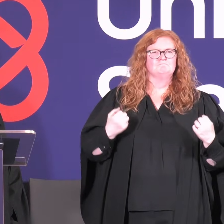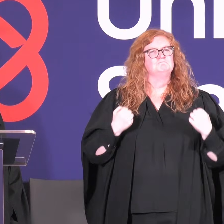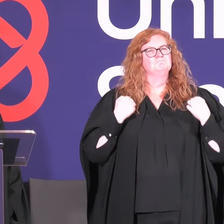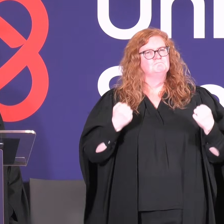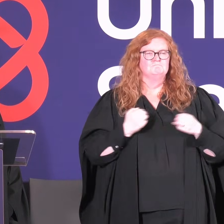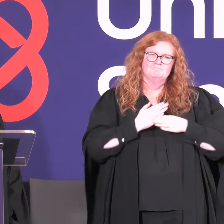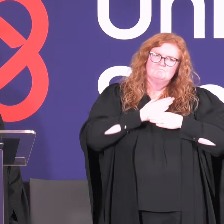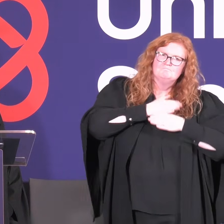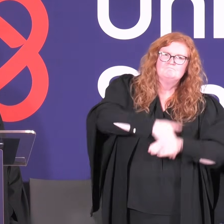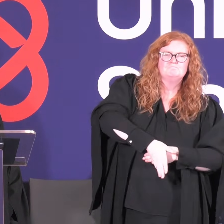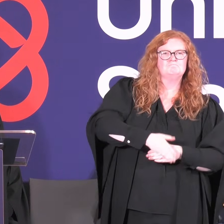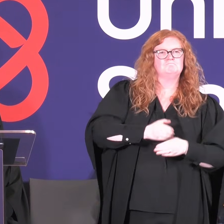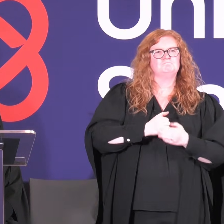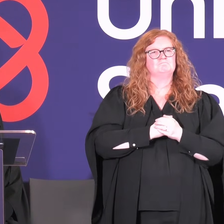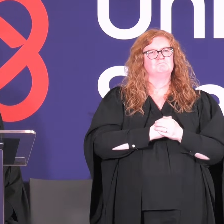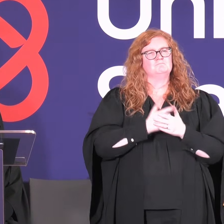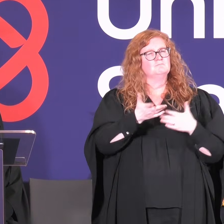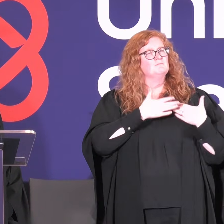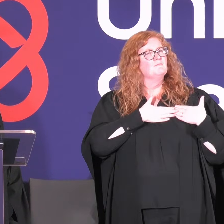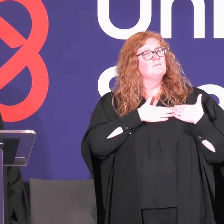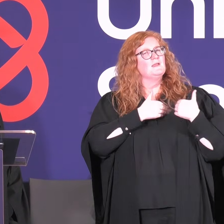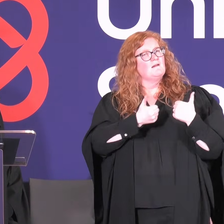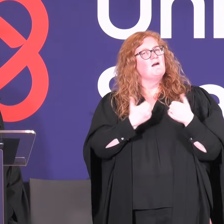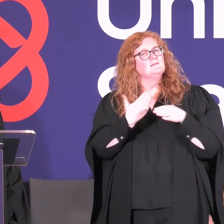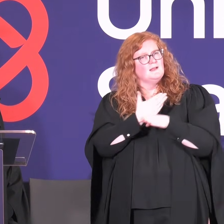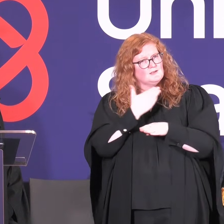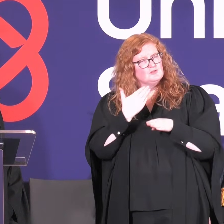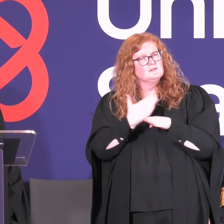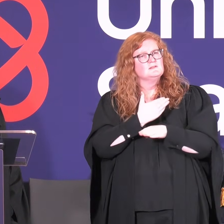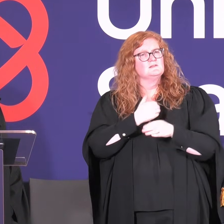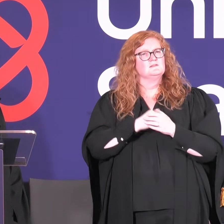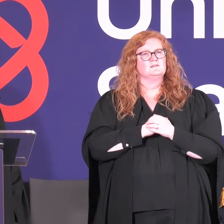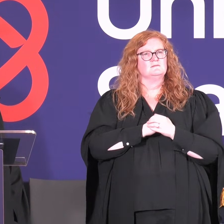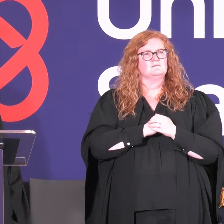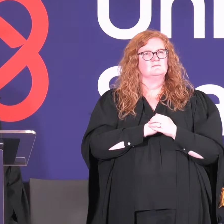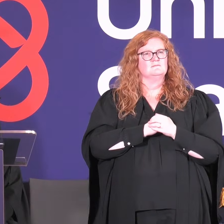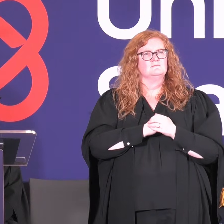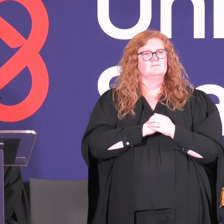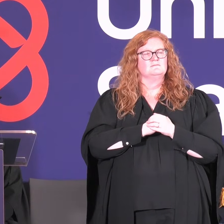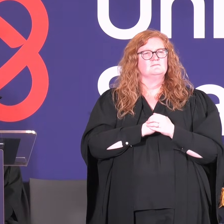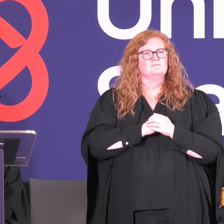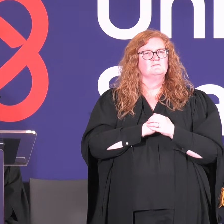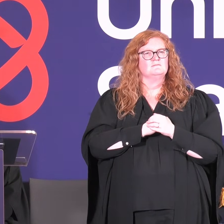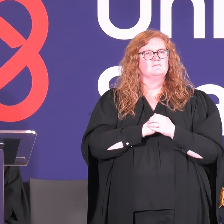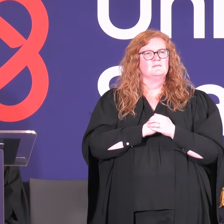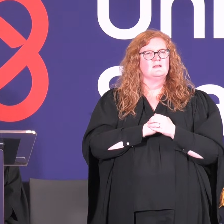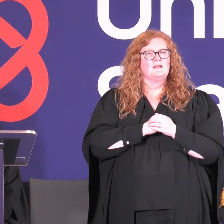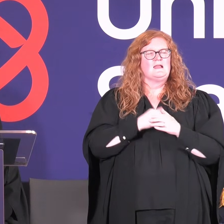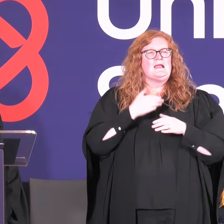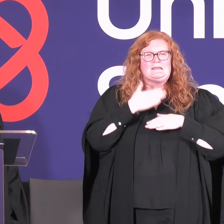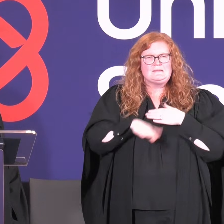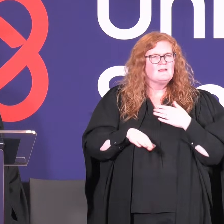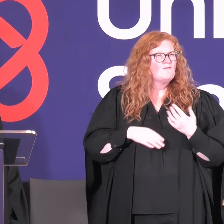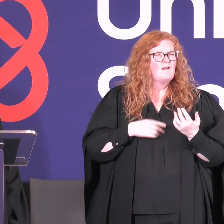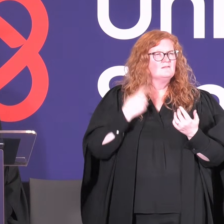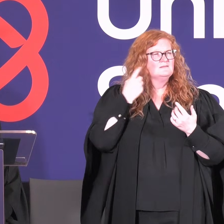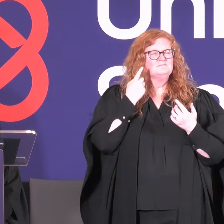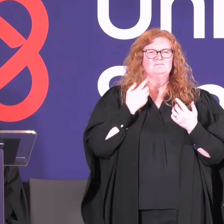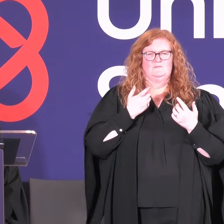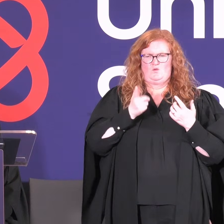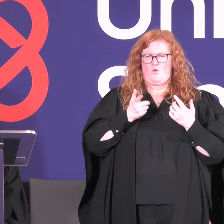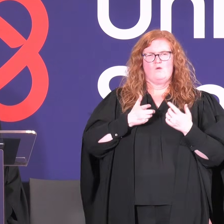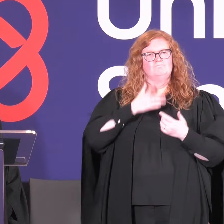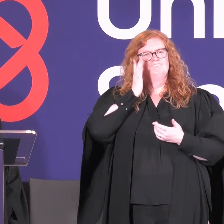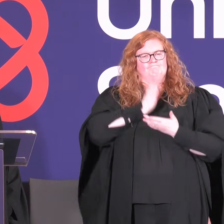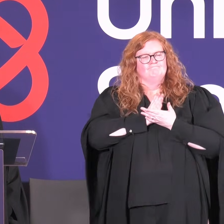convictions, be kind in your actions, and never underestimate the impact of